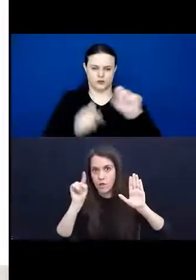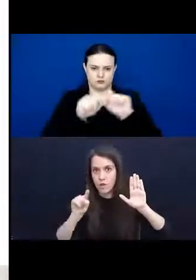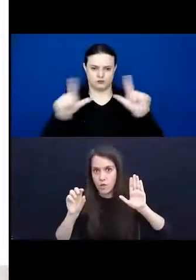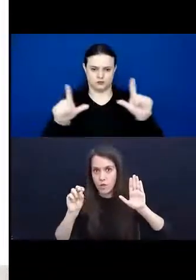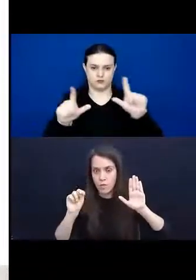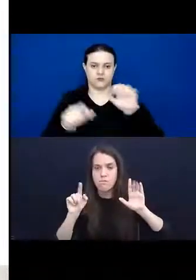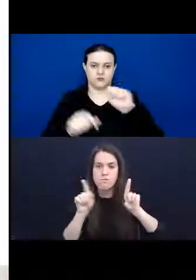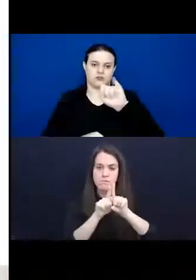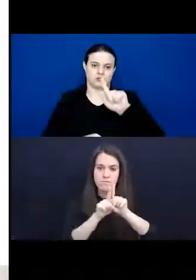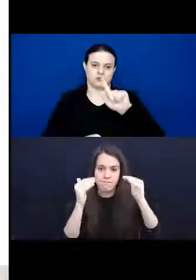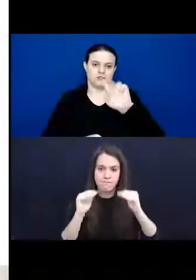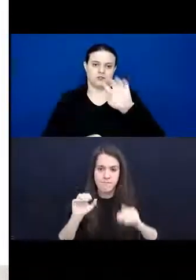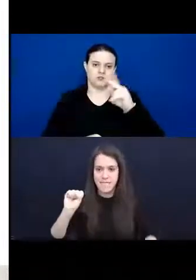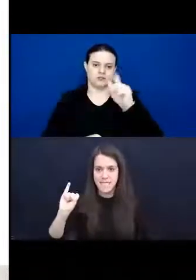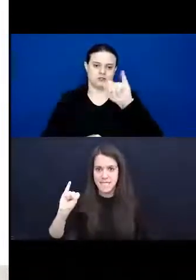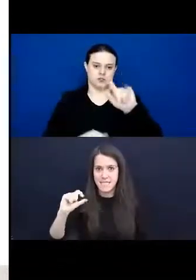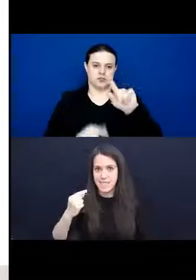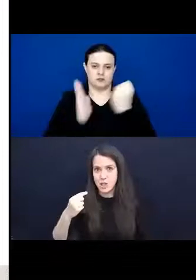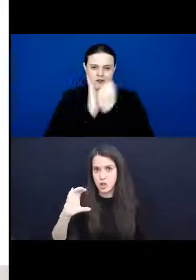logo.